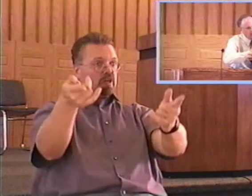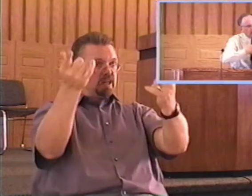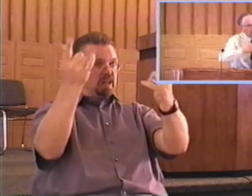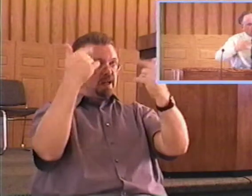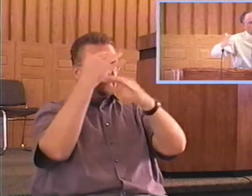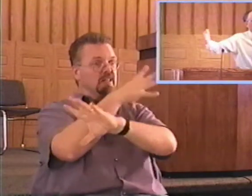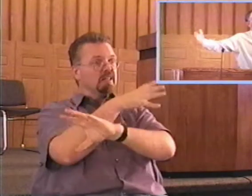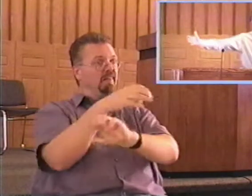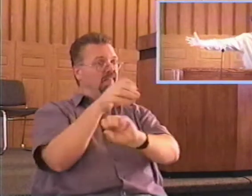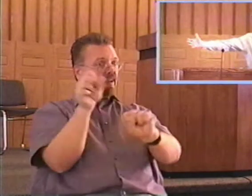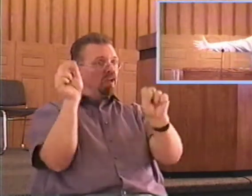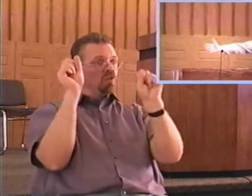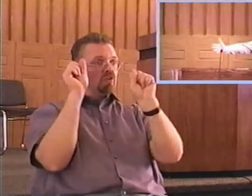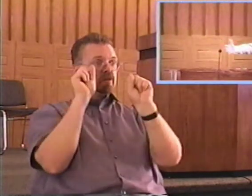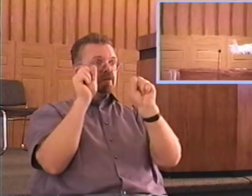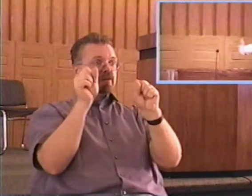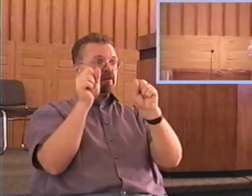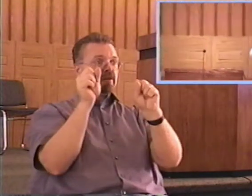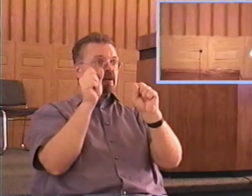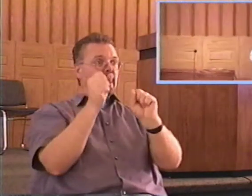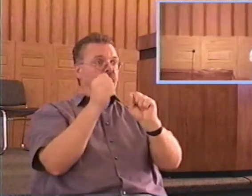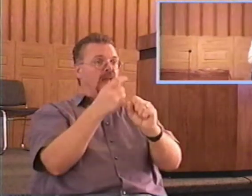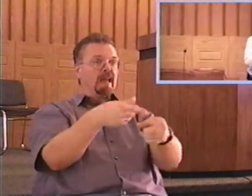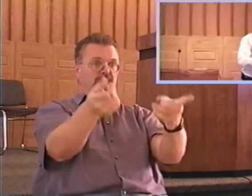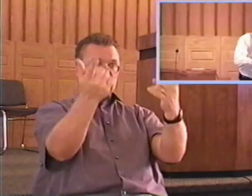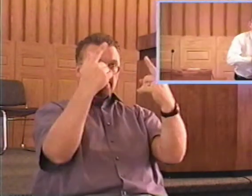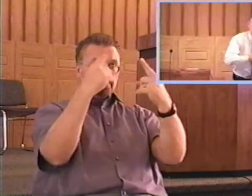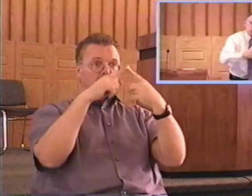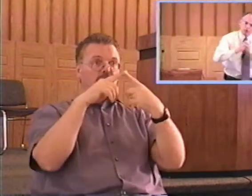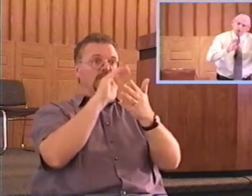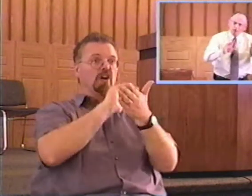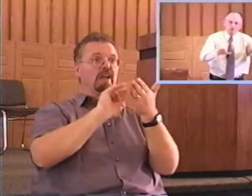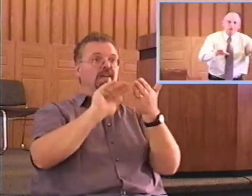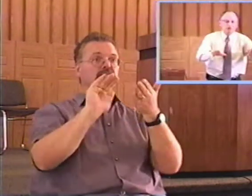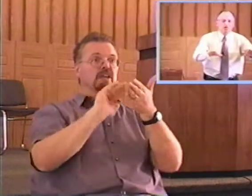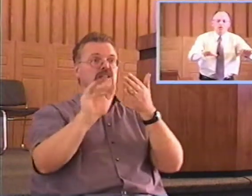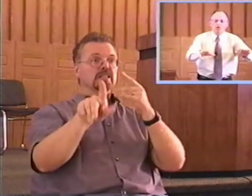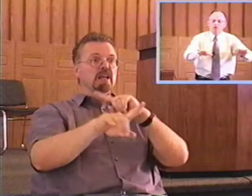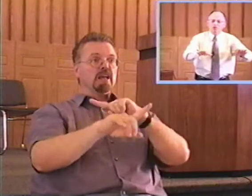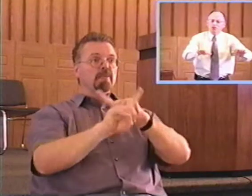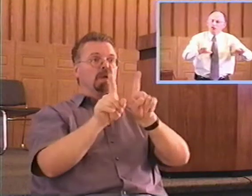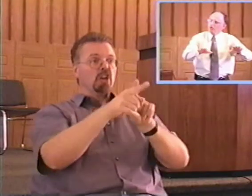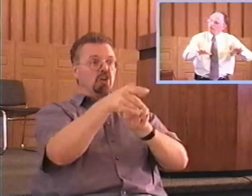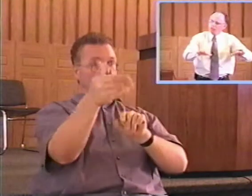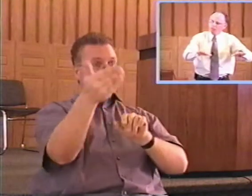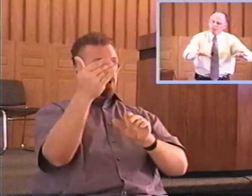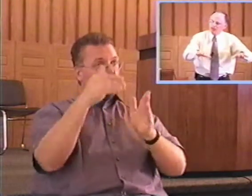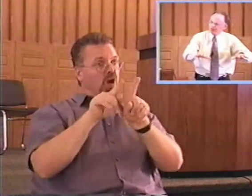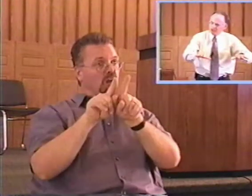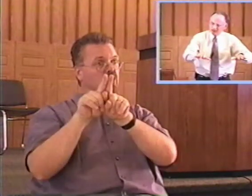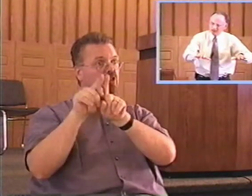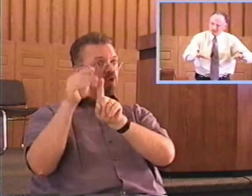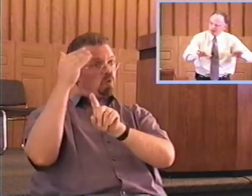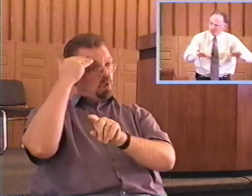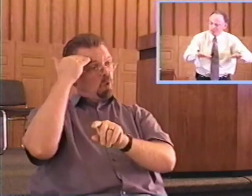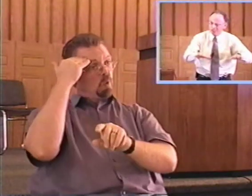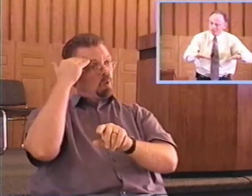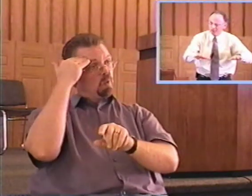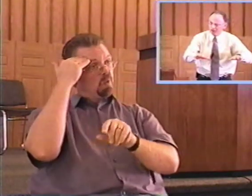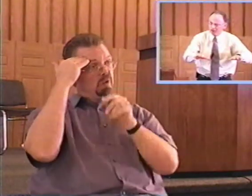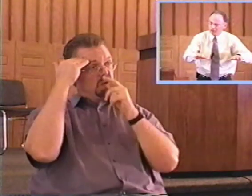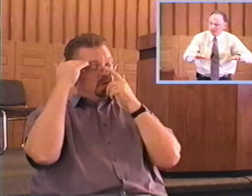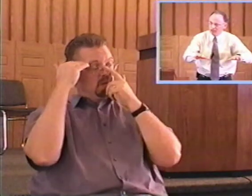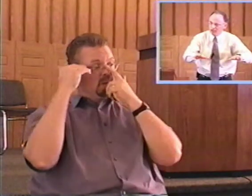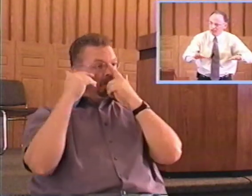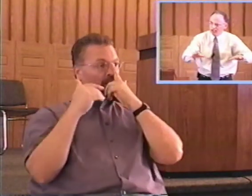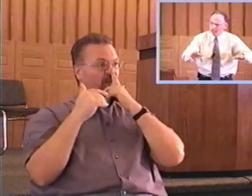salvation and a call to you to come to forgiveness. But you also know, dear Reformed Baptist kids, you